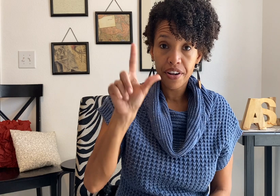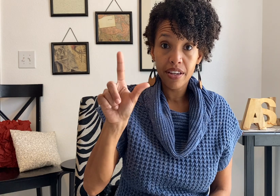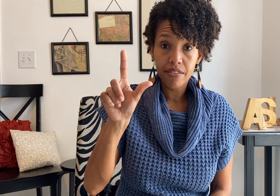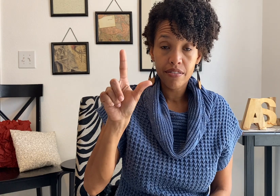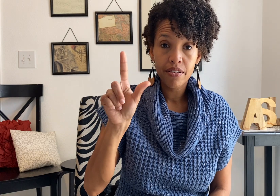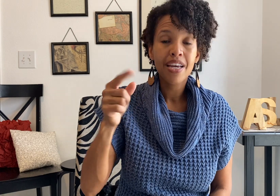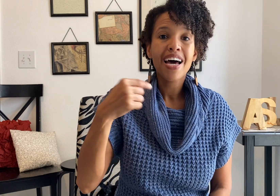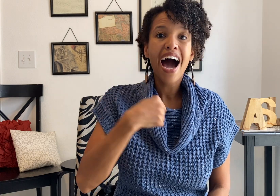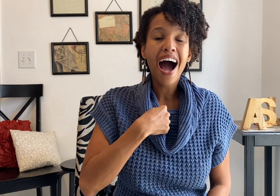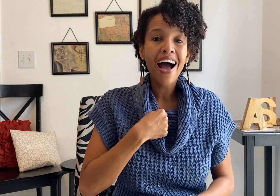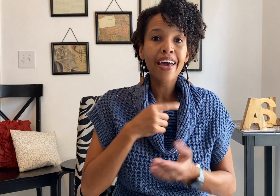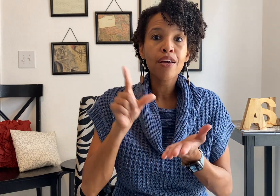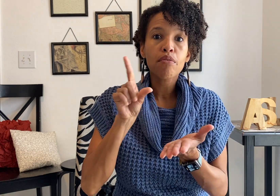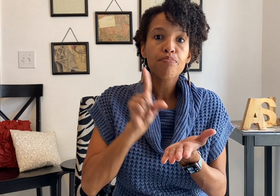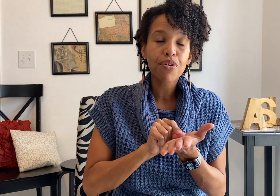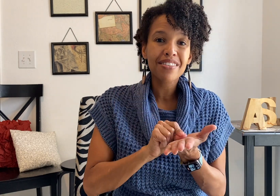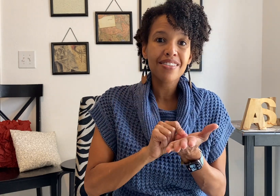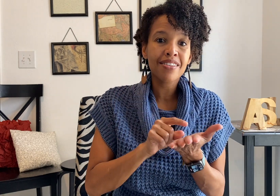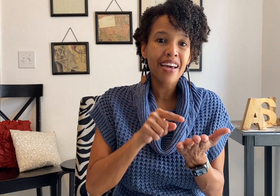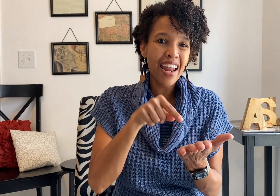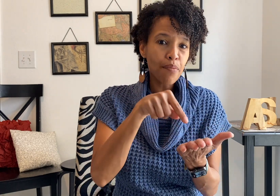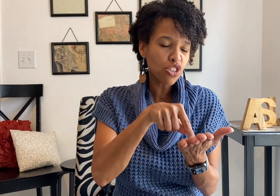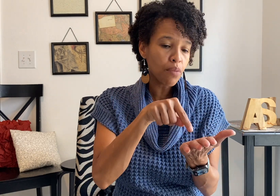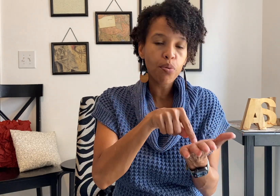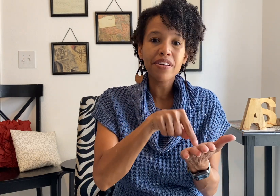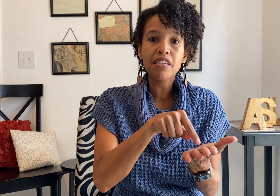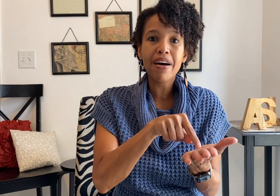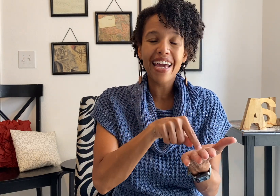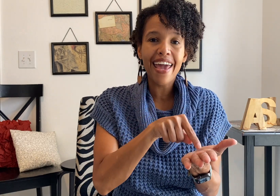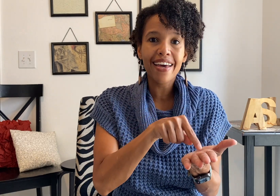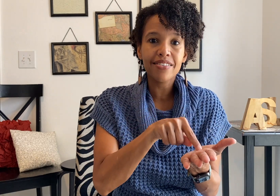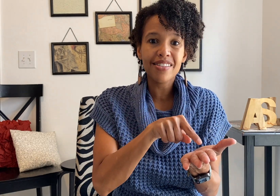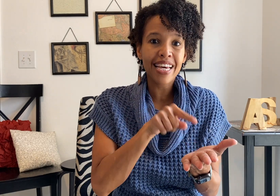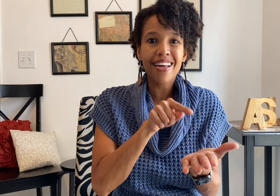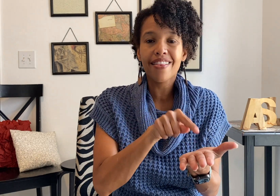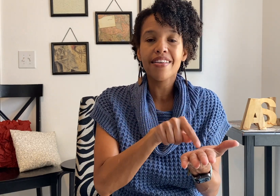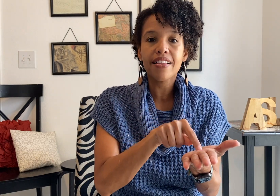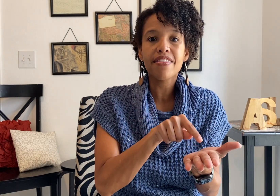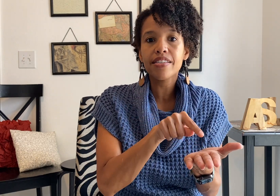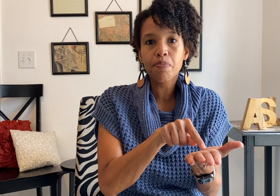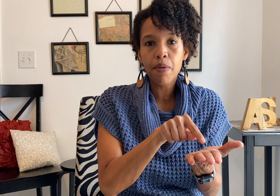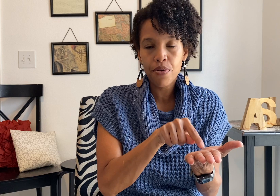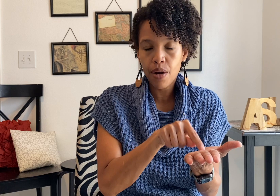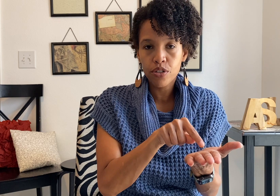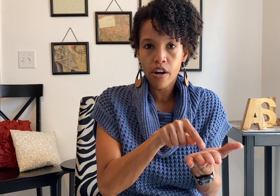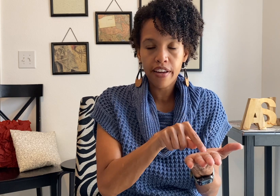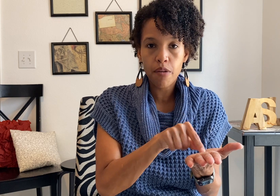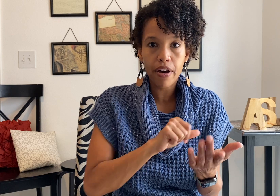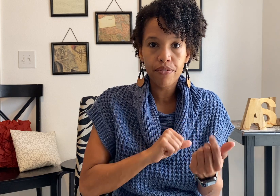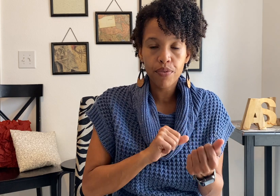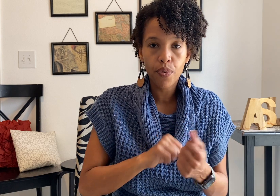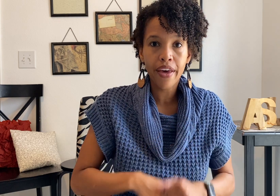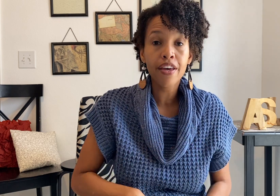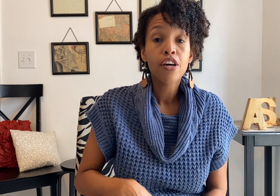library, I printed, and I'm just going to point to my hand to say that this paper that we're talking about, okay?